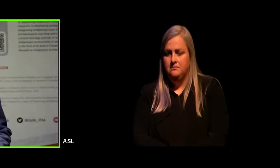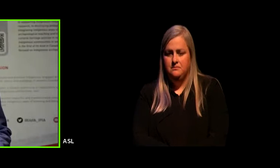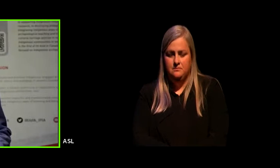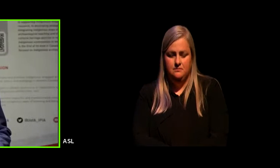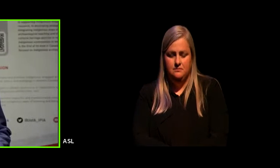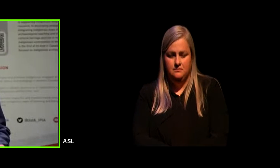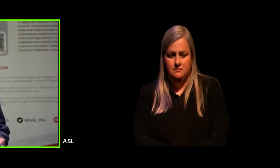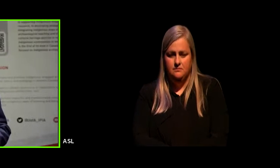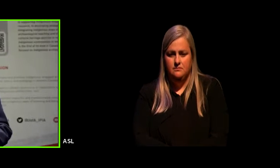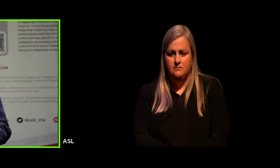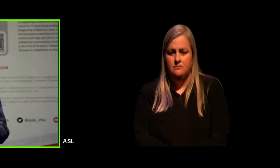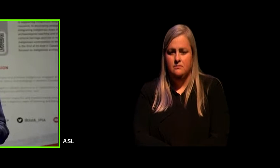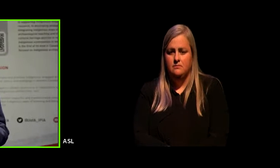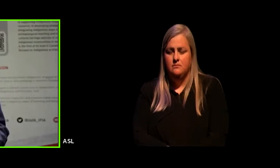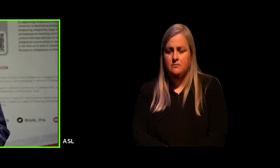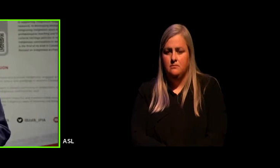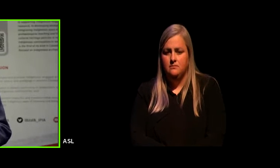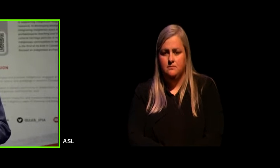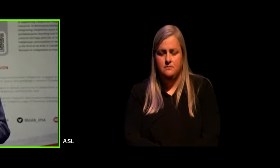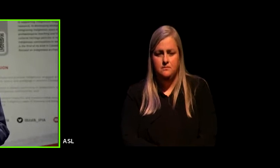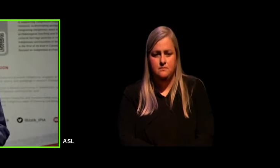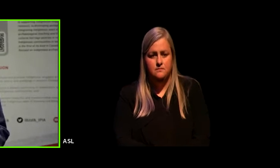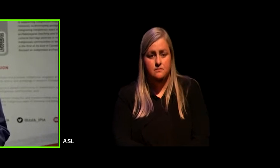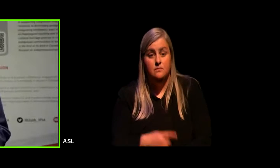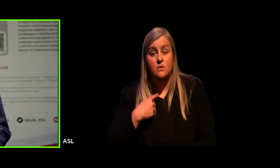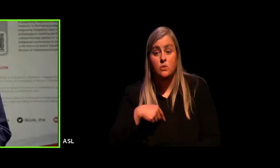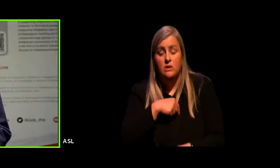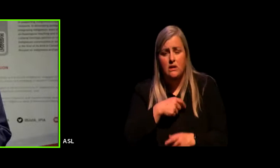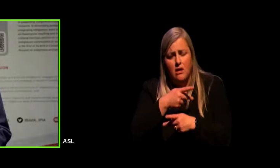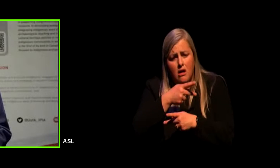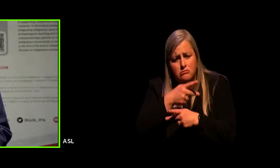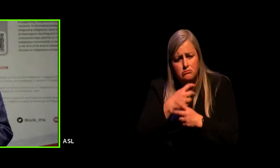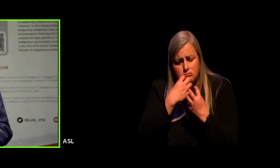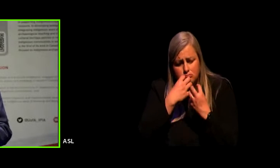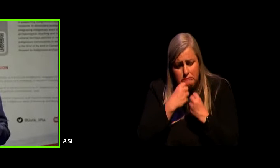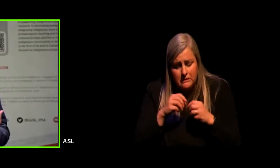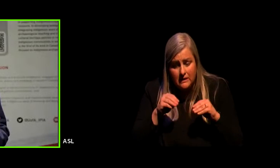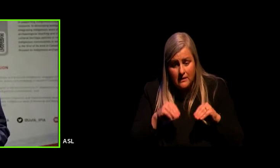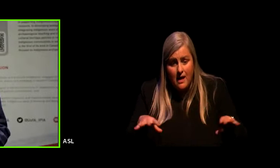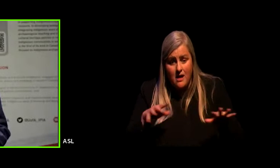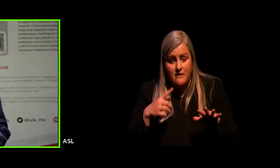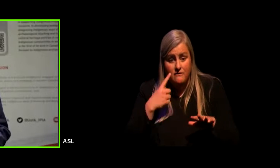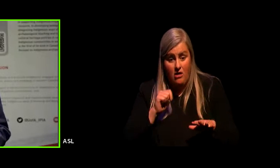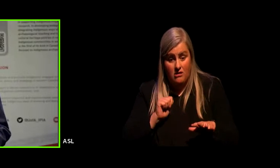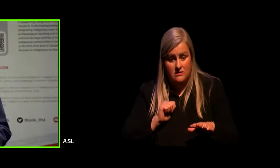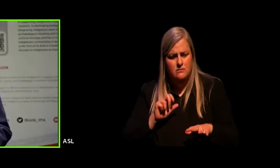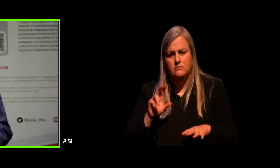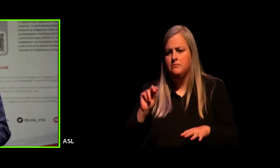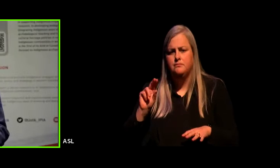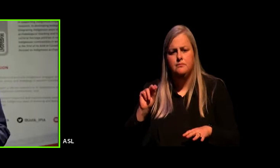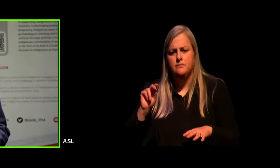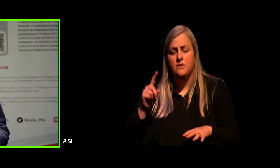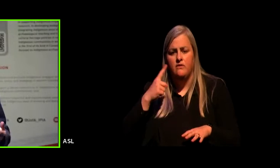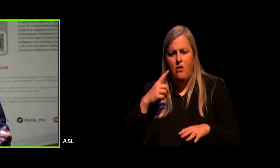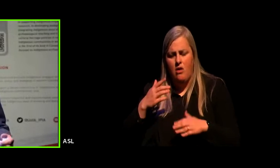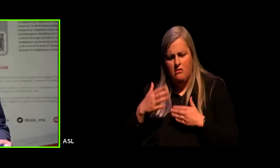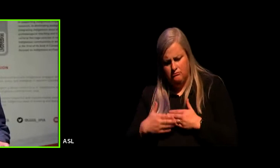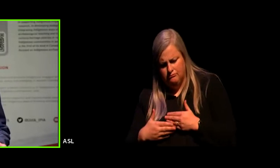nestawgito. We don't steward the land for ourselves, but the children that are coming, that are not born